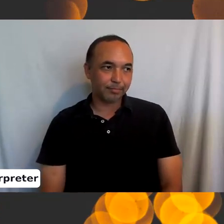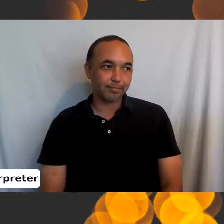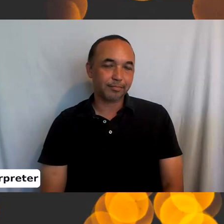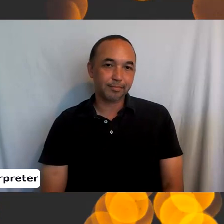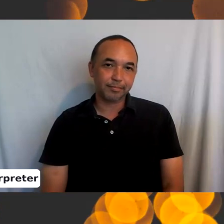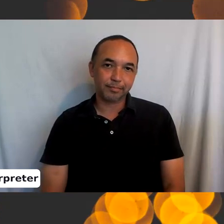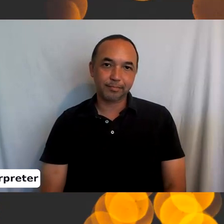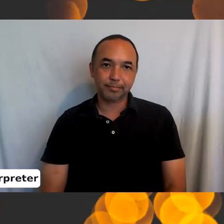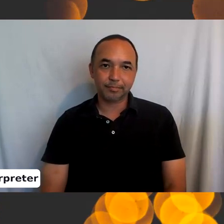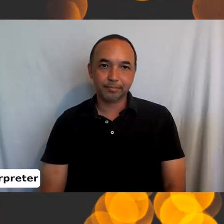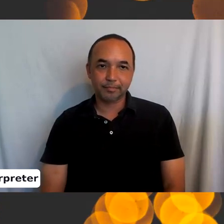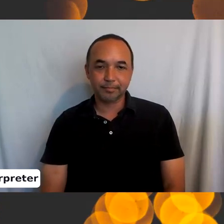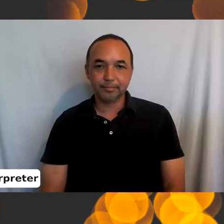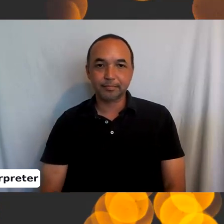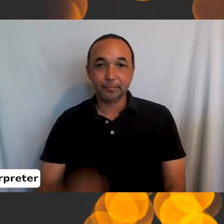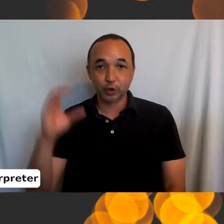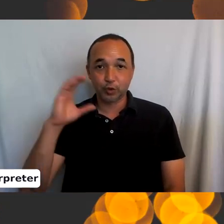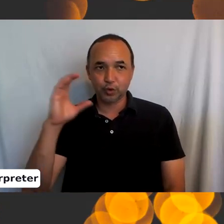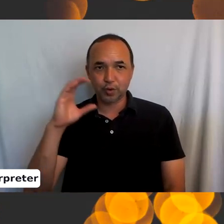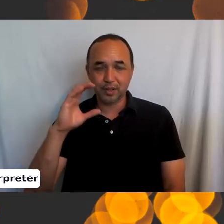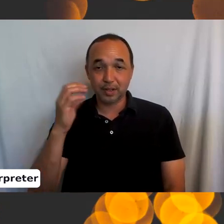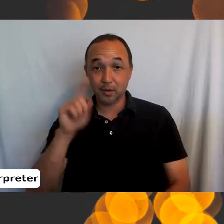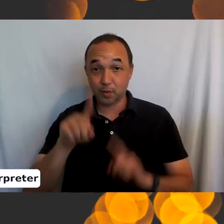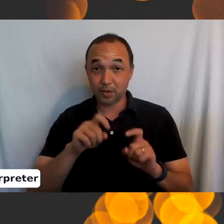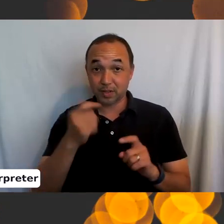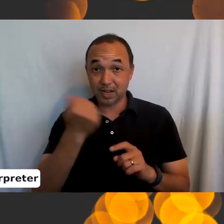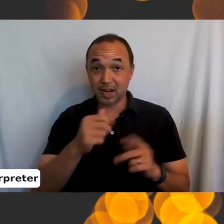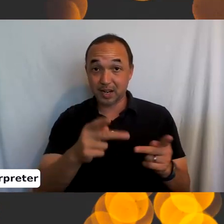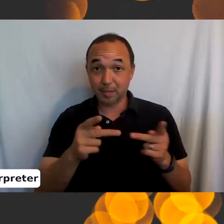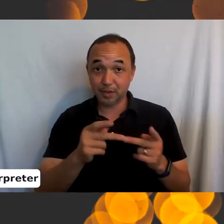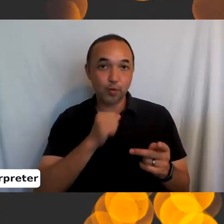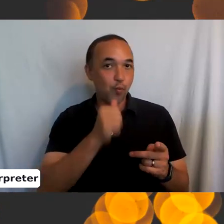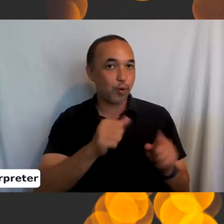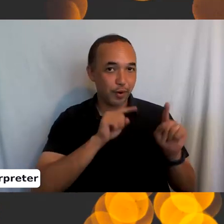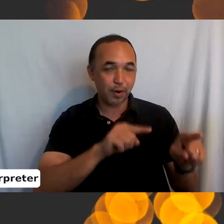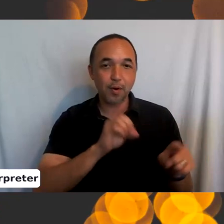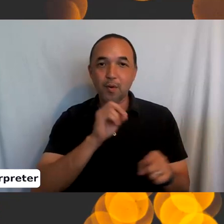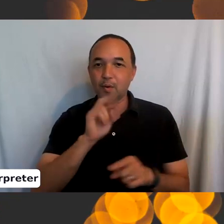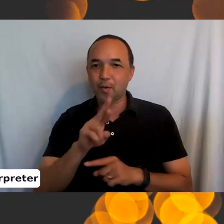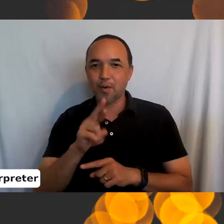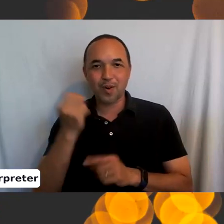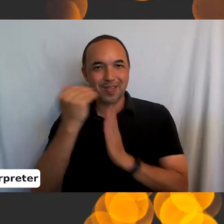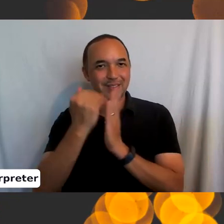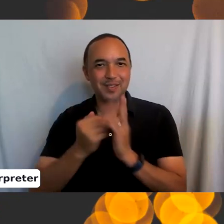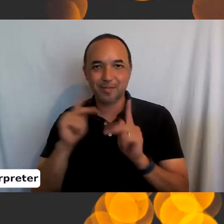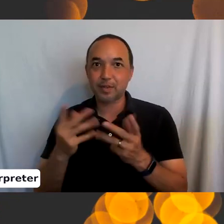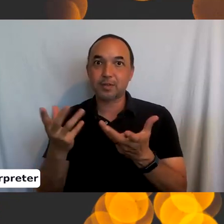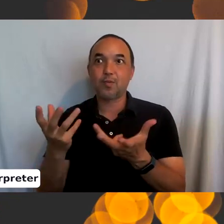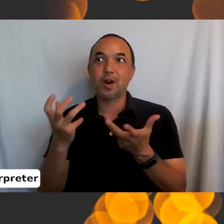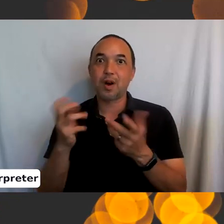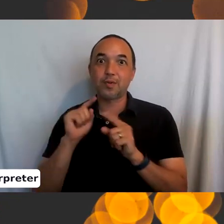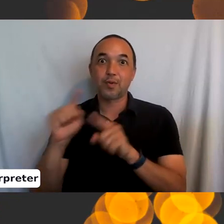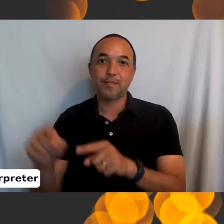There were a couple of questions about, is there a place you wouldn't investigate or a bucket list place you would like to investigate? Those were Okay, that's